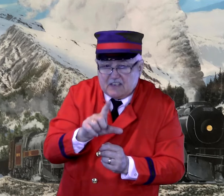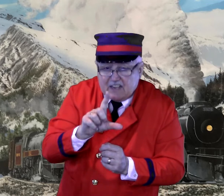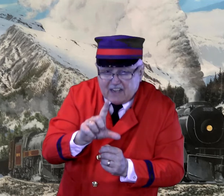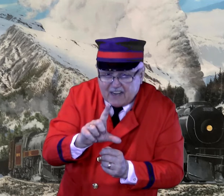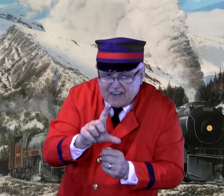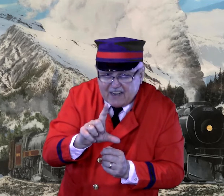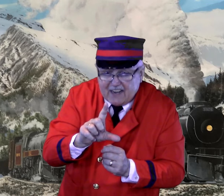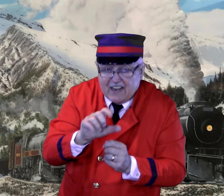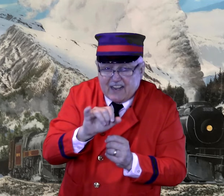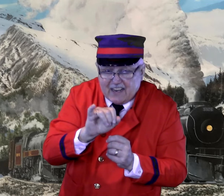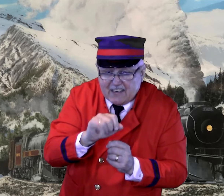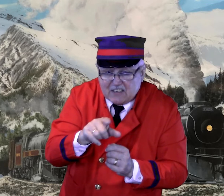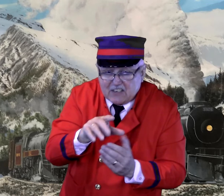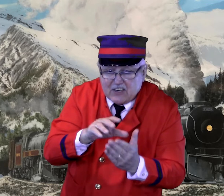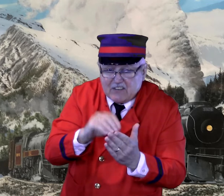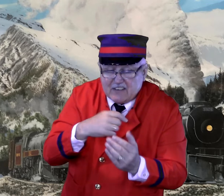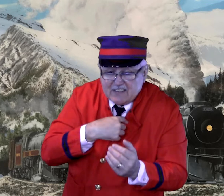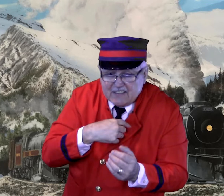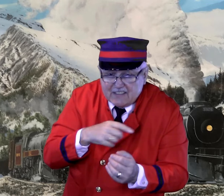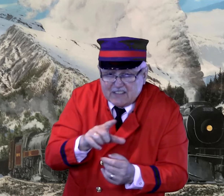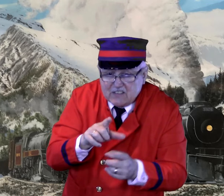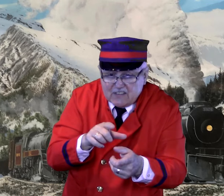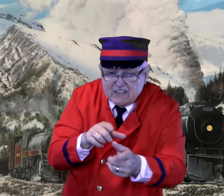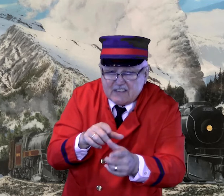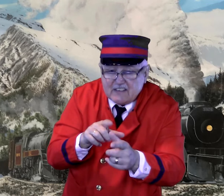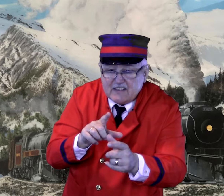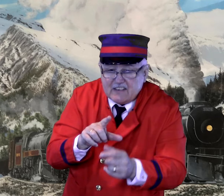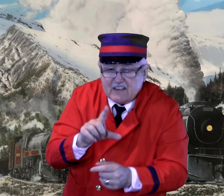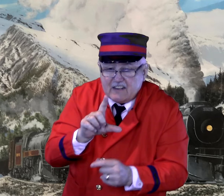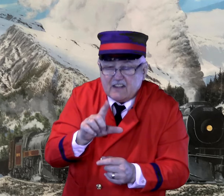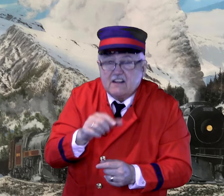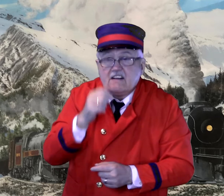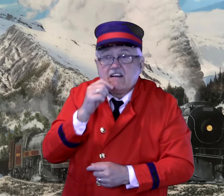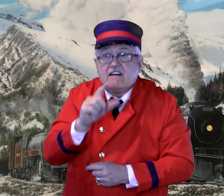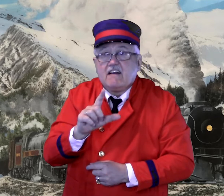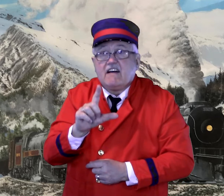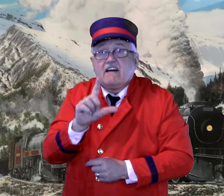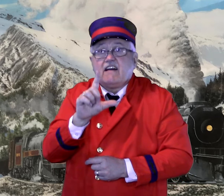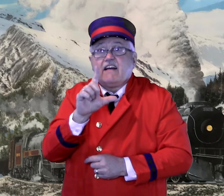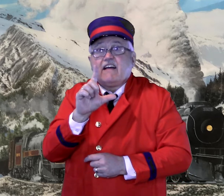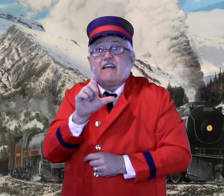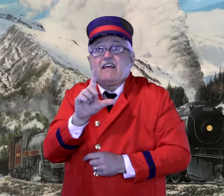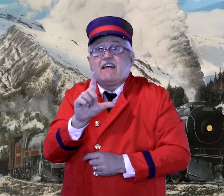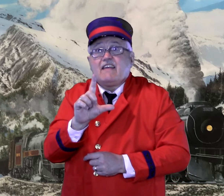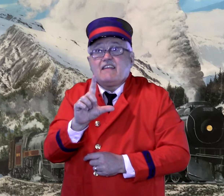And then the older girl said, "Your name is Liz. Sign it with me.